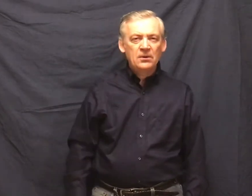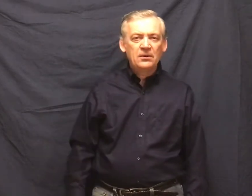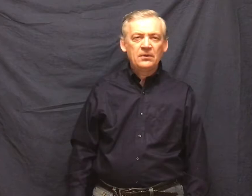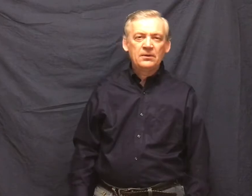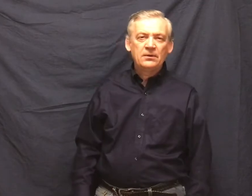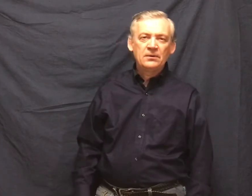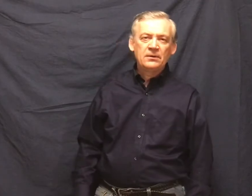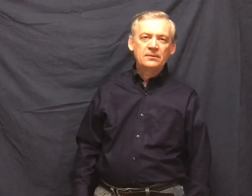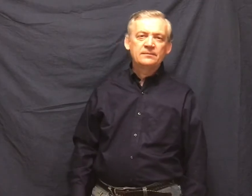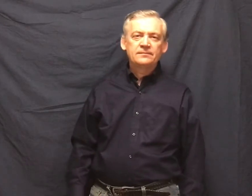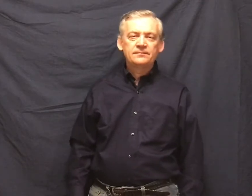It was Saturday night.